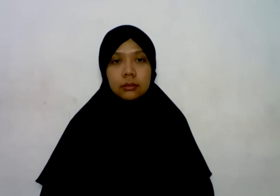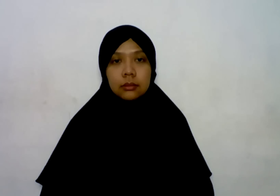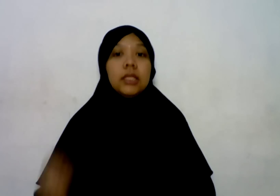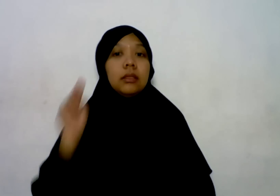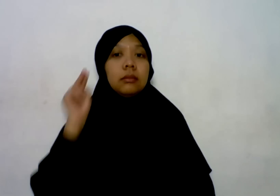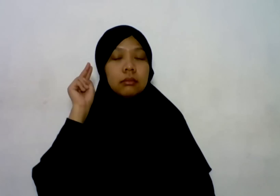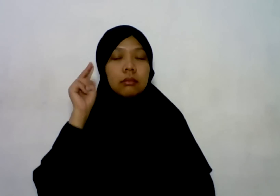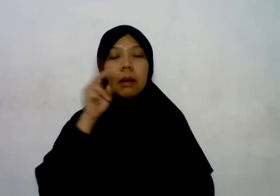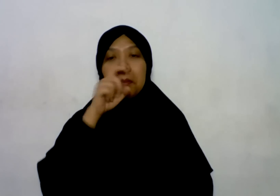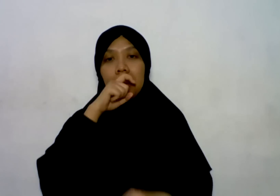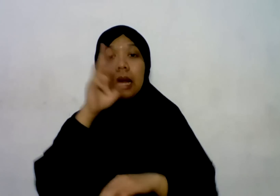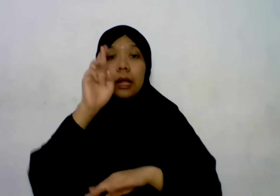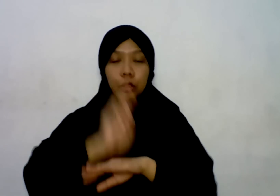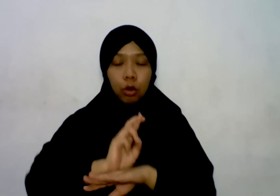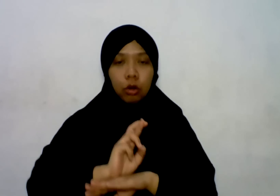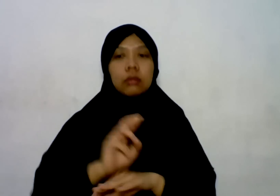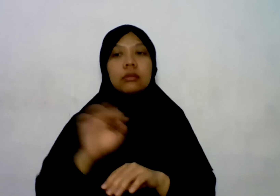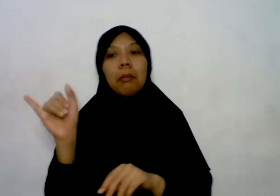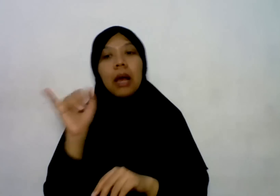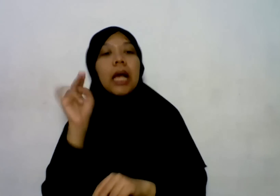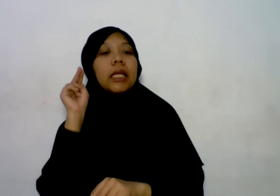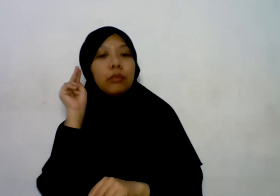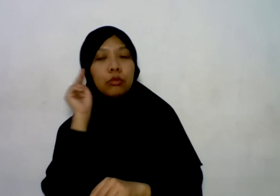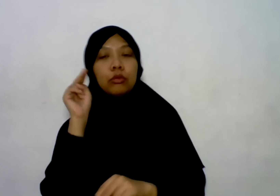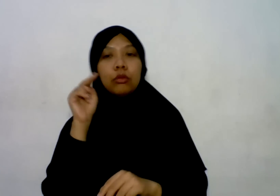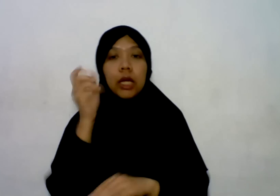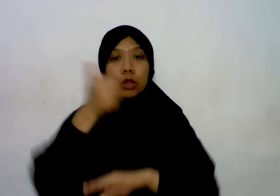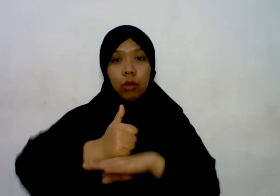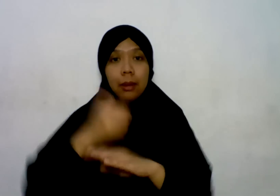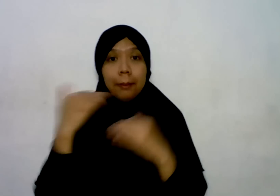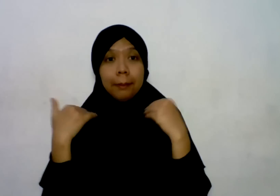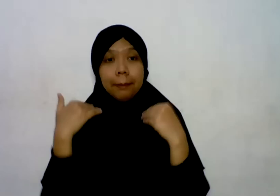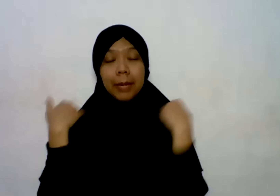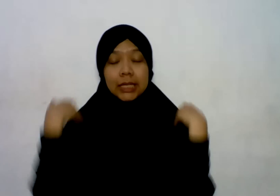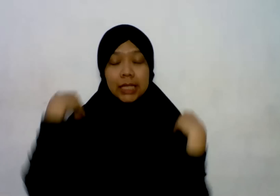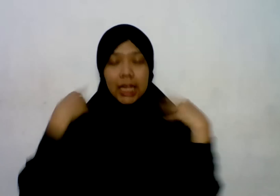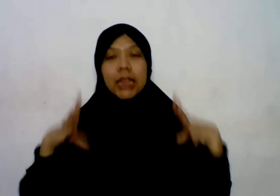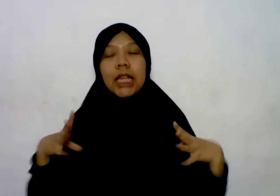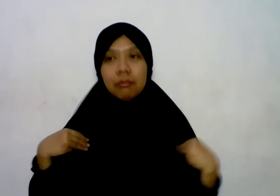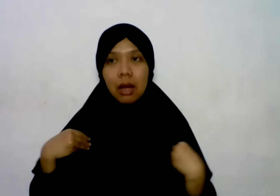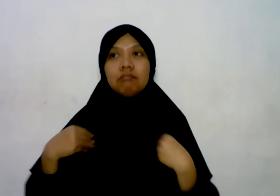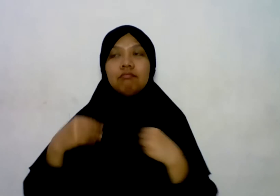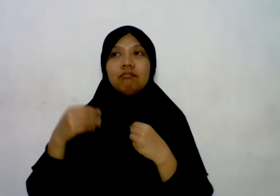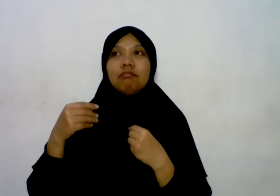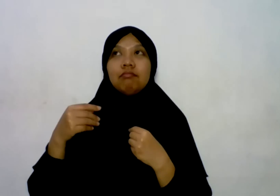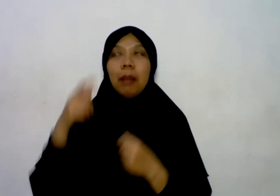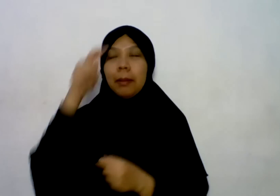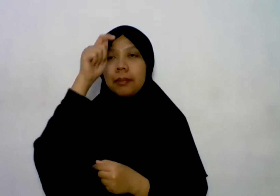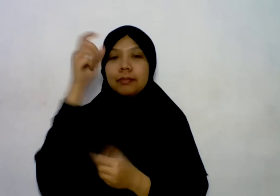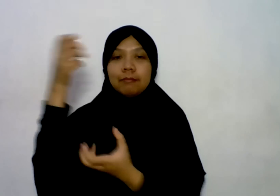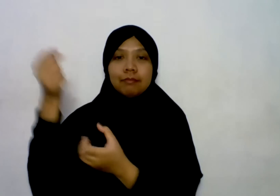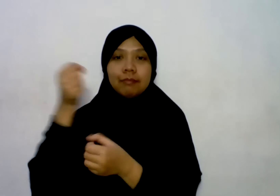got award from Zero Project from UN. Some of the official people are coming